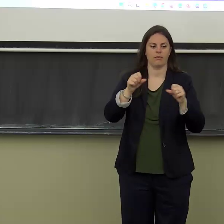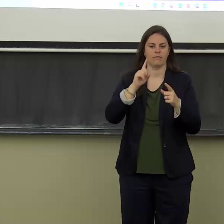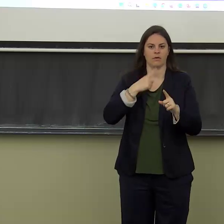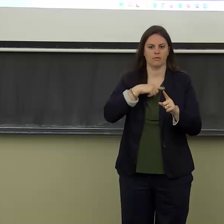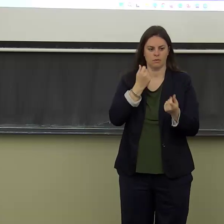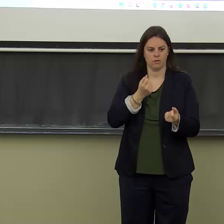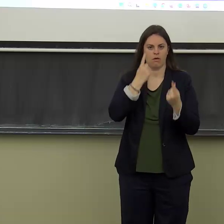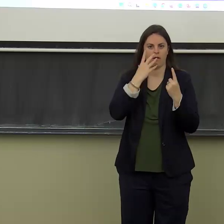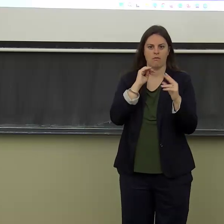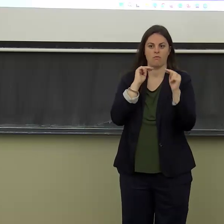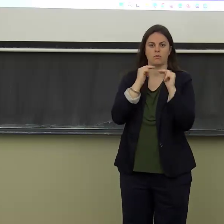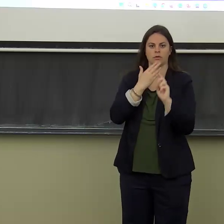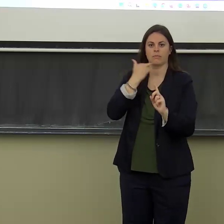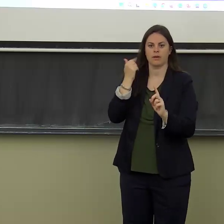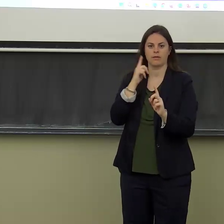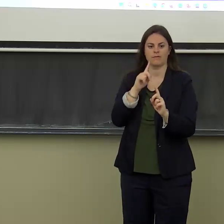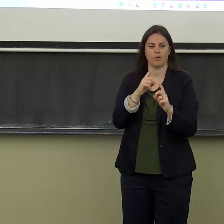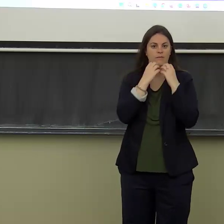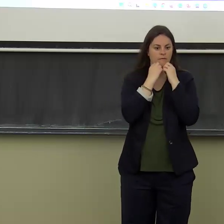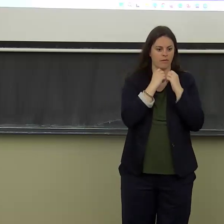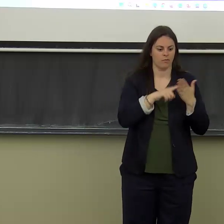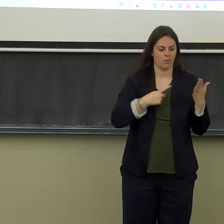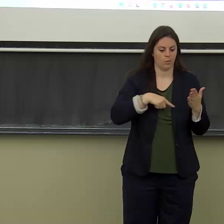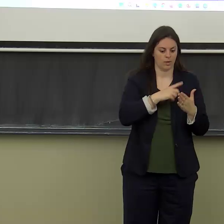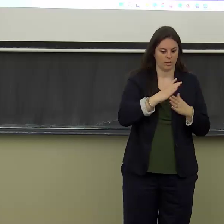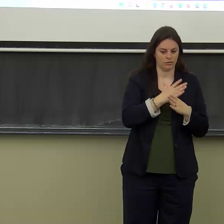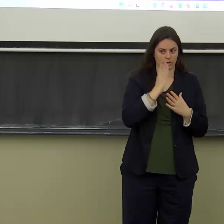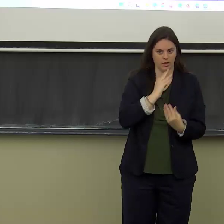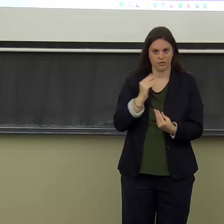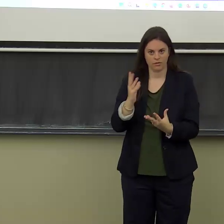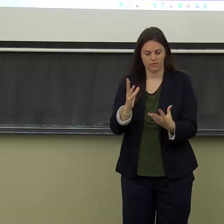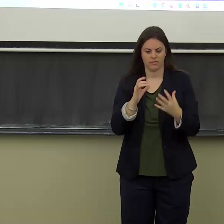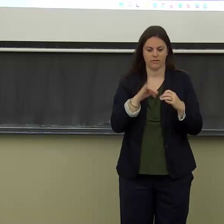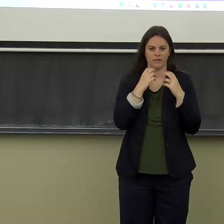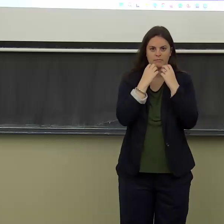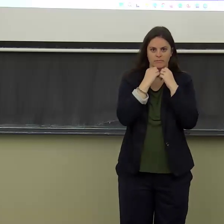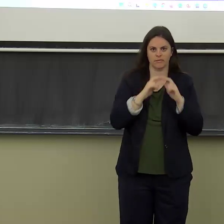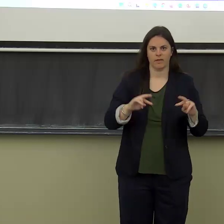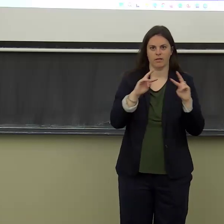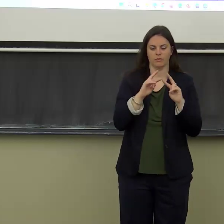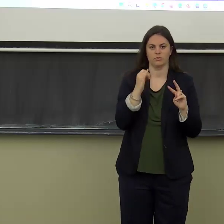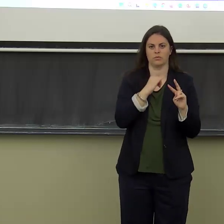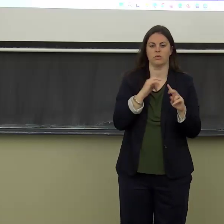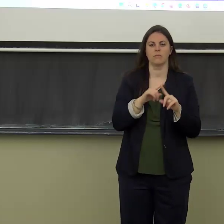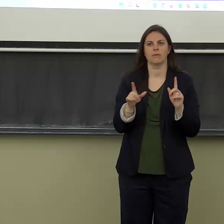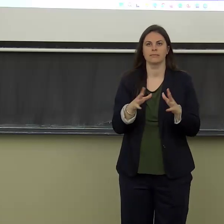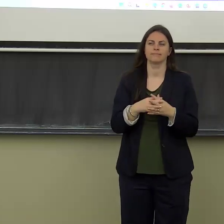for the value of what we're sharing. But on the other end, and I think like this is where I don't mean to seem,